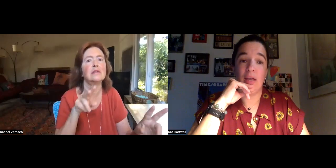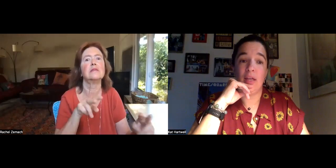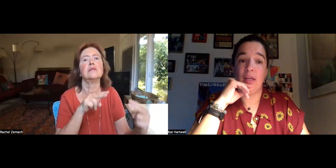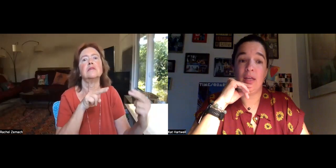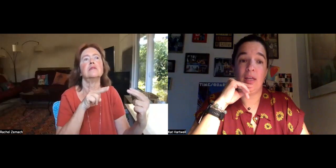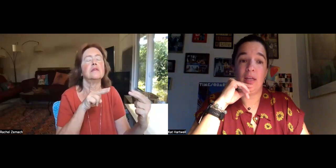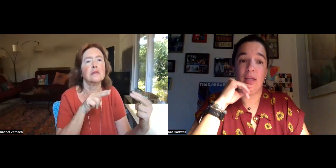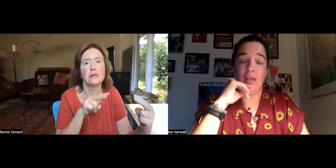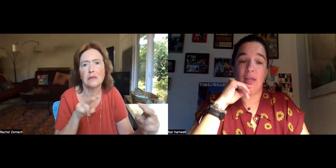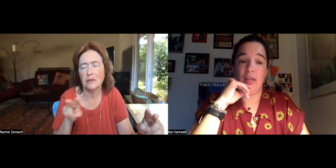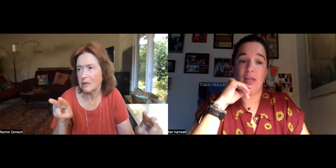Words.